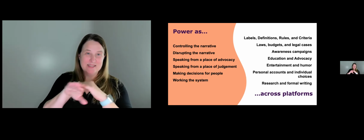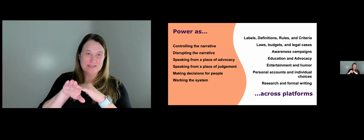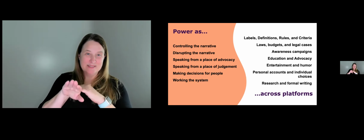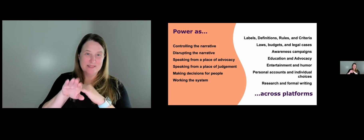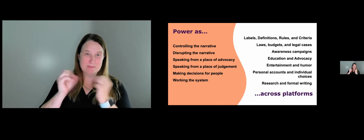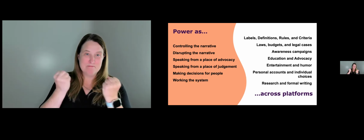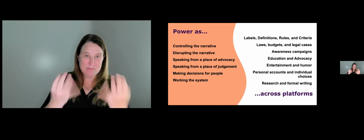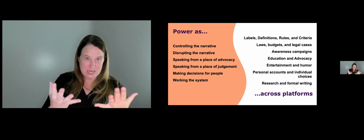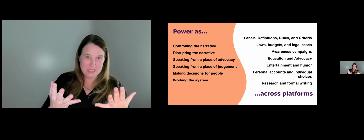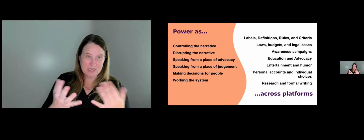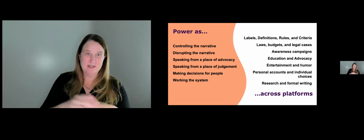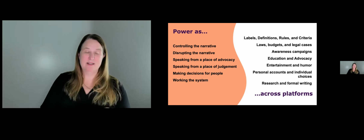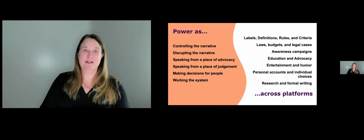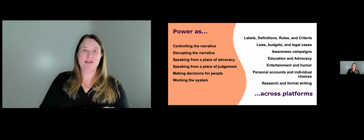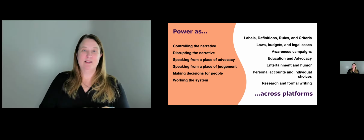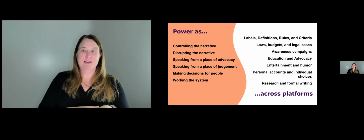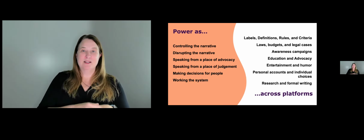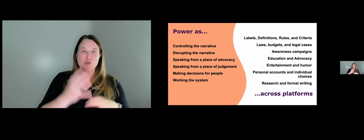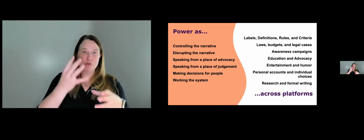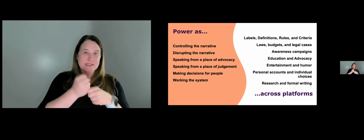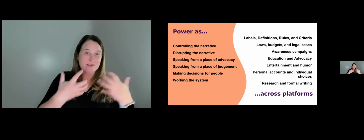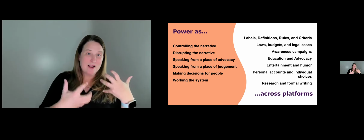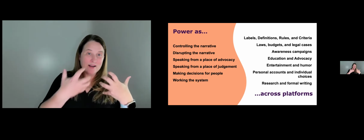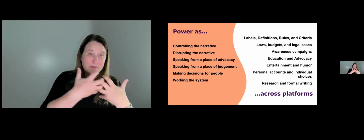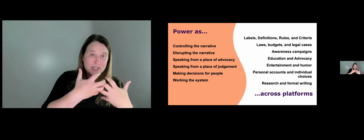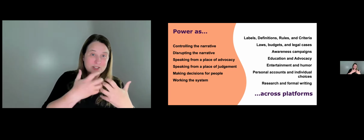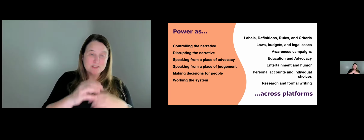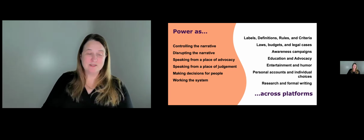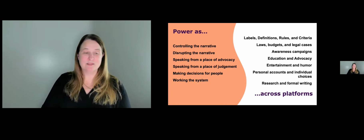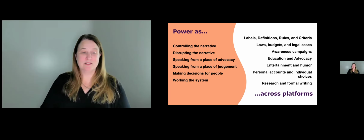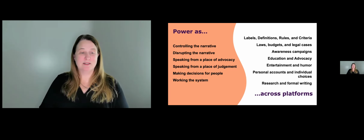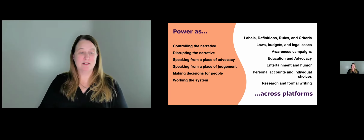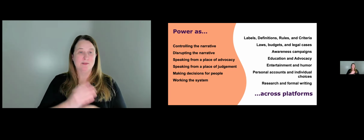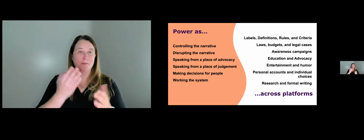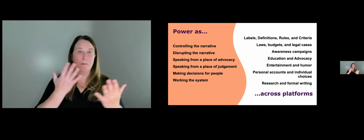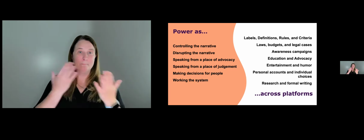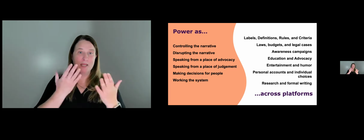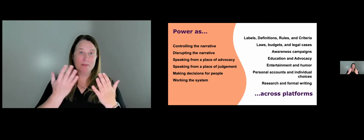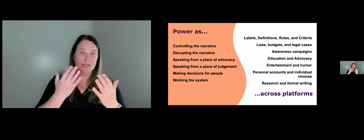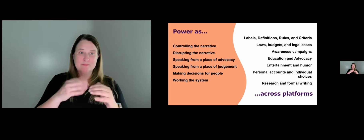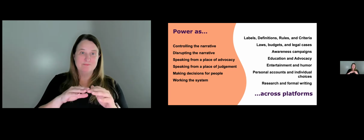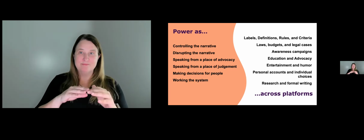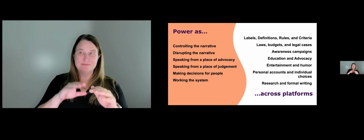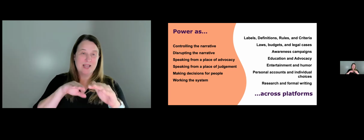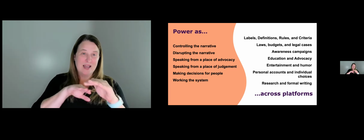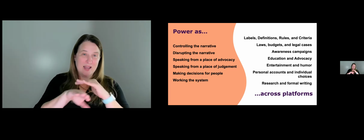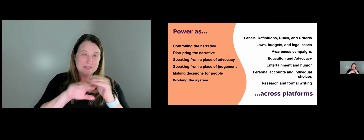So a lot of it's about a systemic access, accommodations,